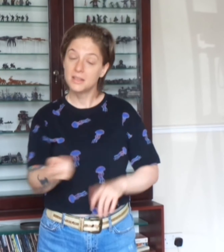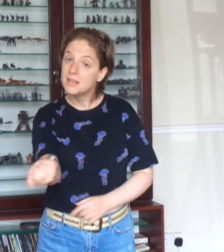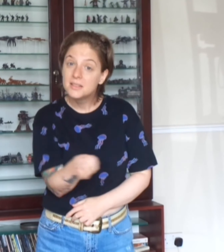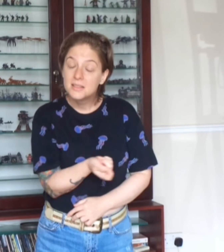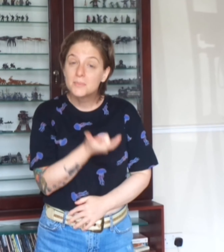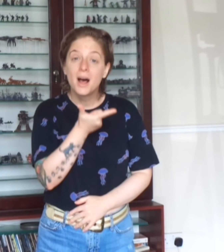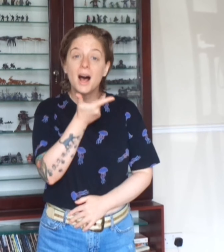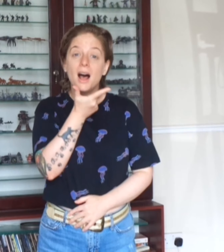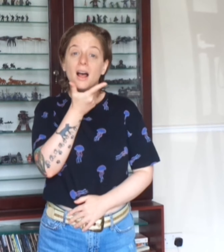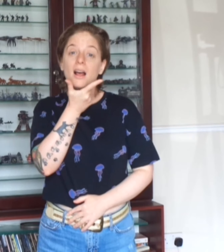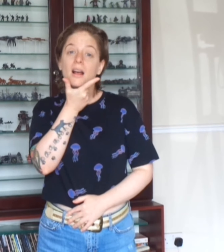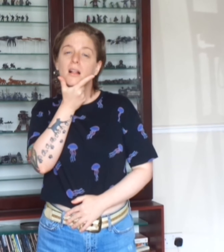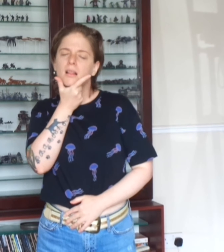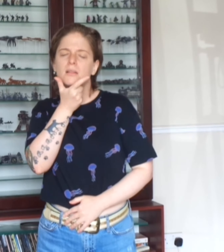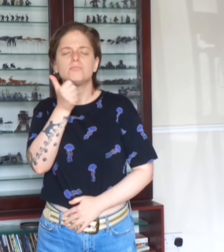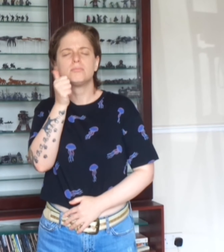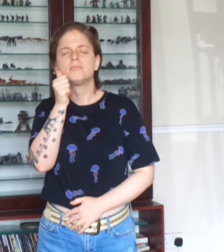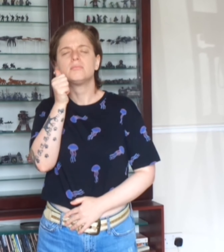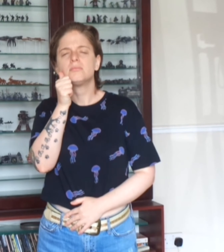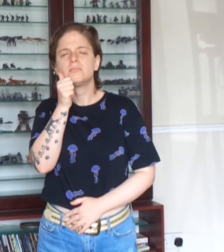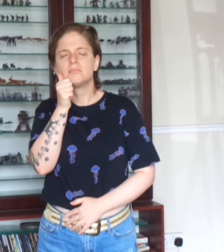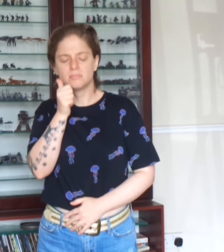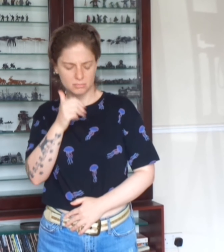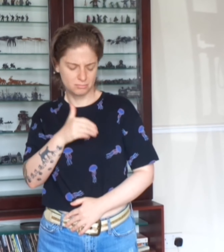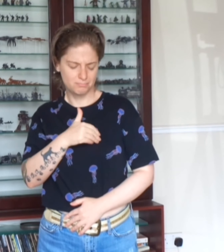Smile, even though it's breaking.